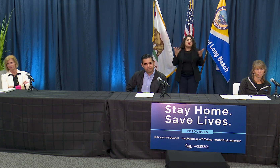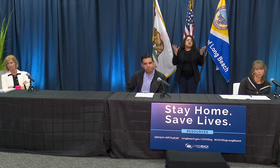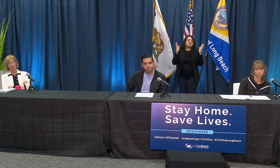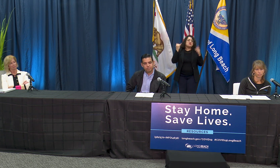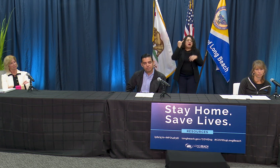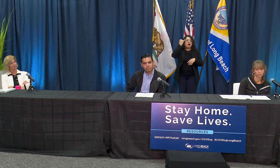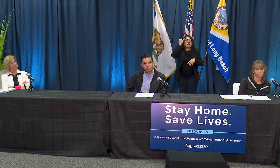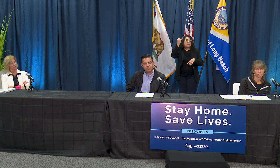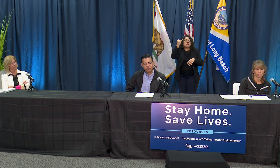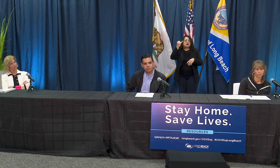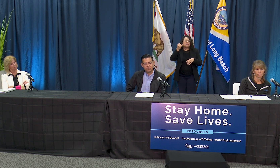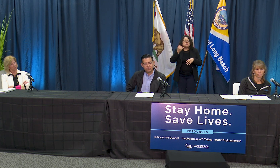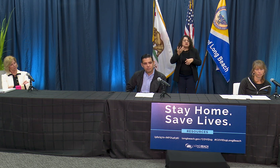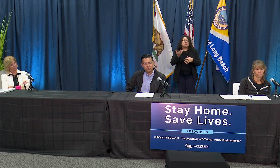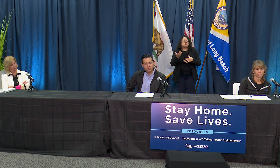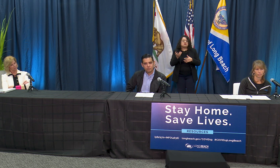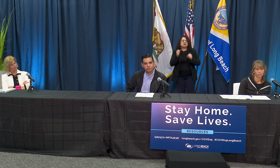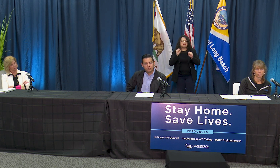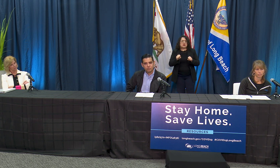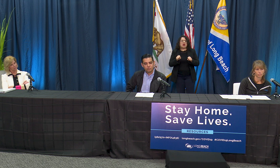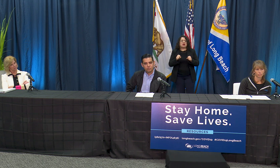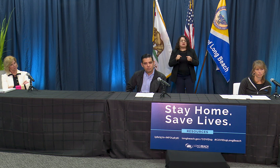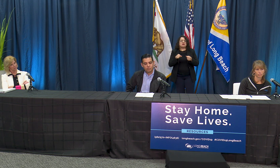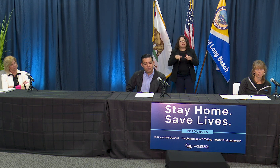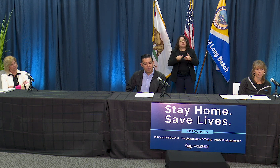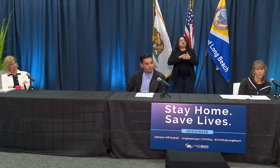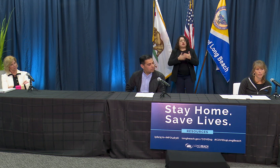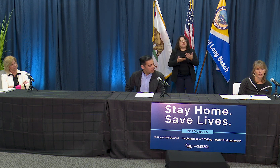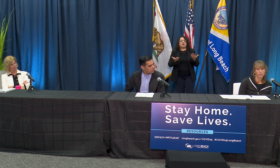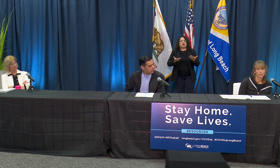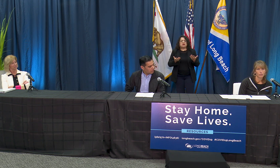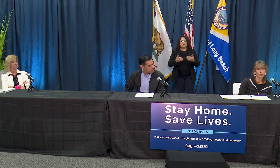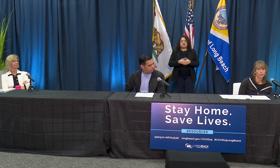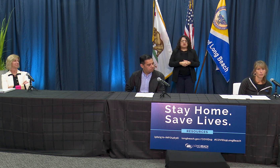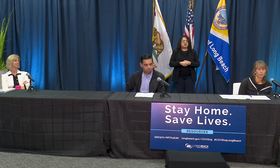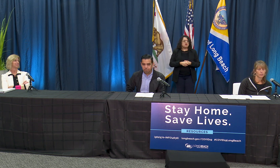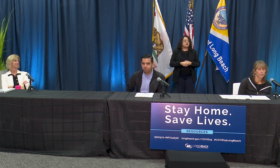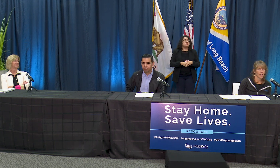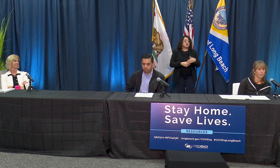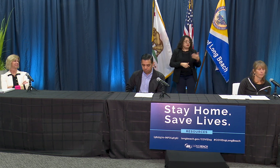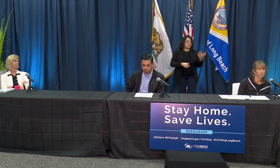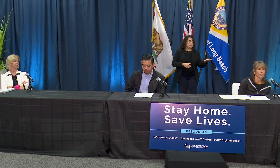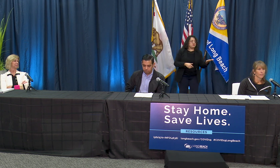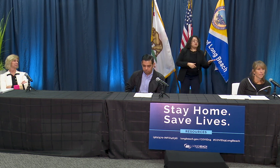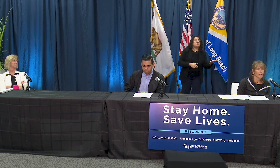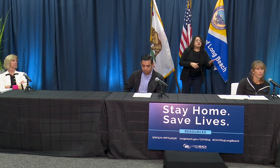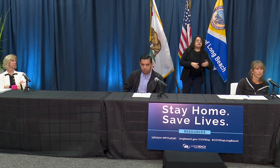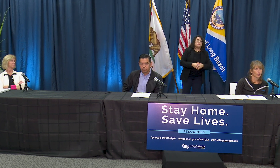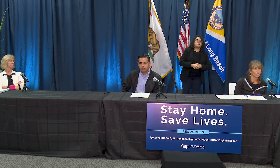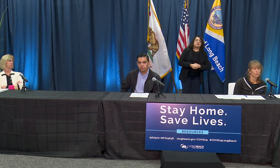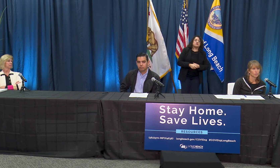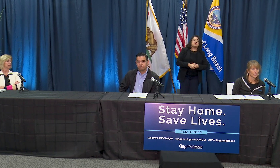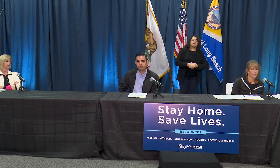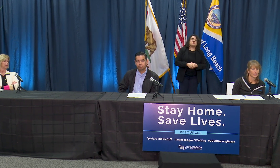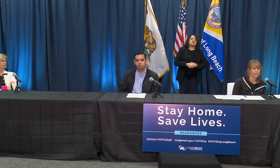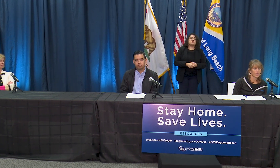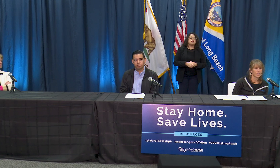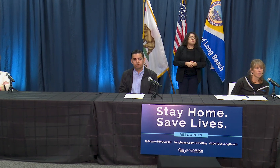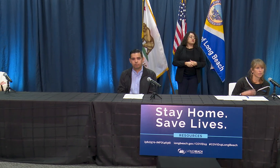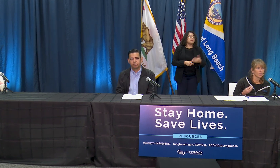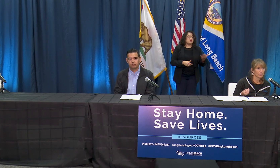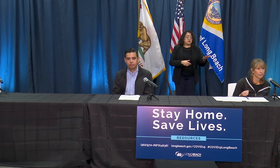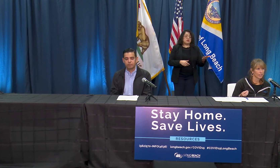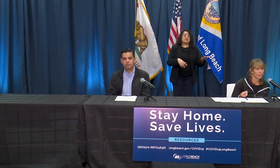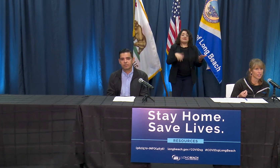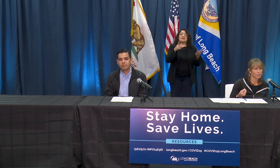what exactly can we do this weekend? Kelly? So, yes. So the